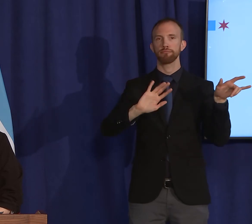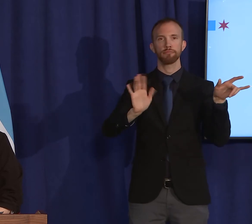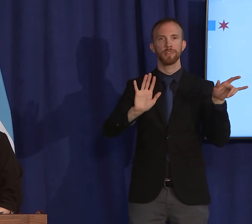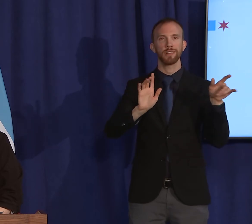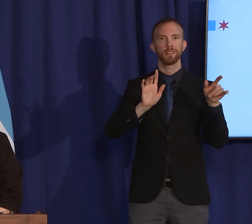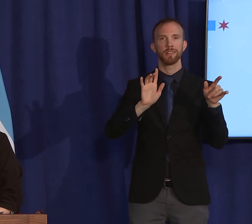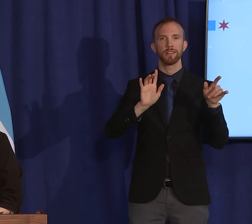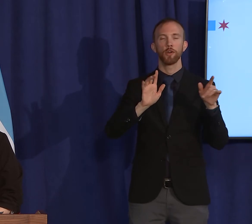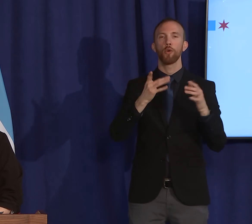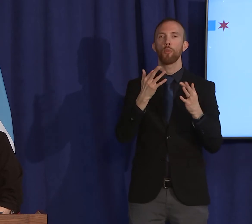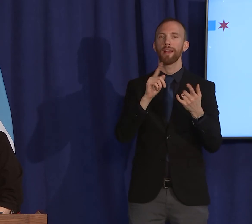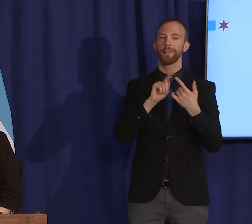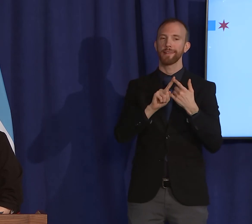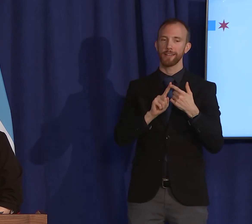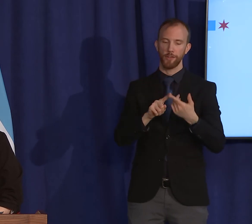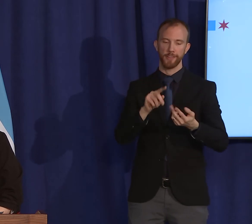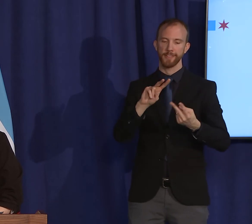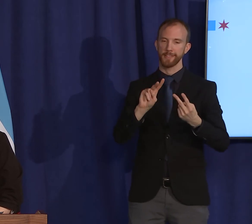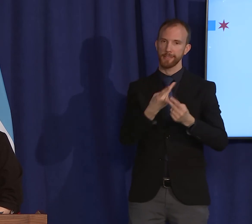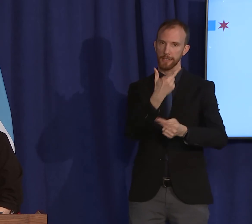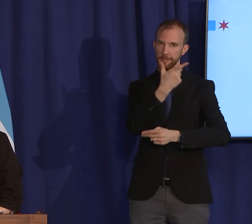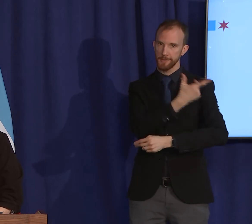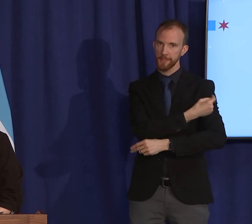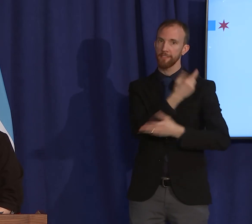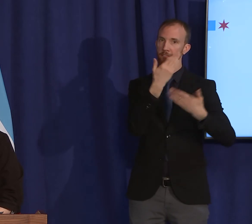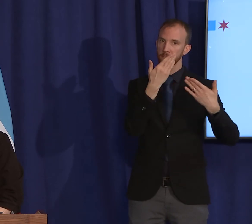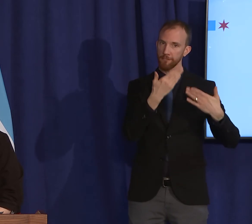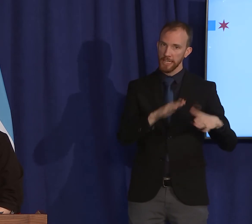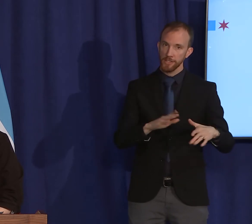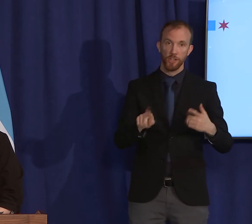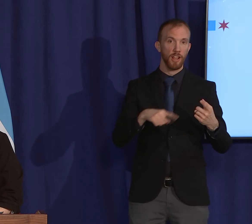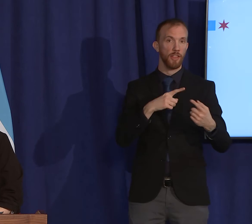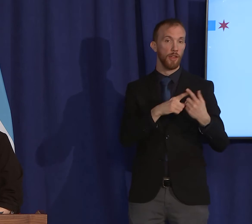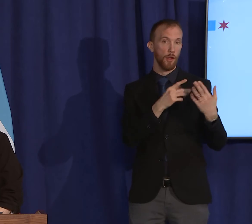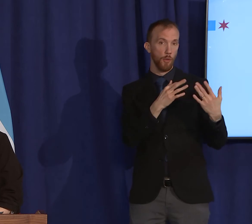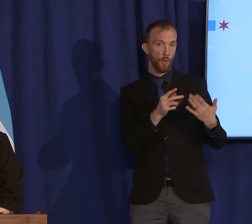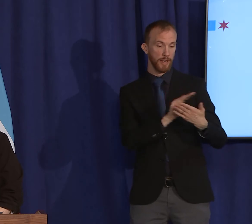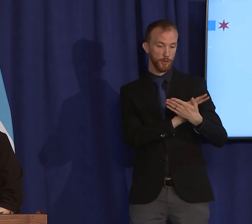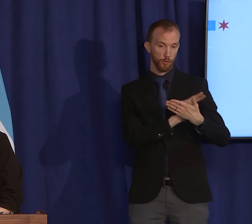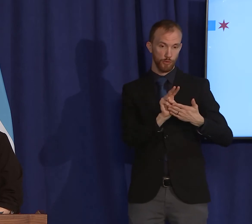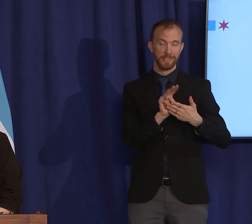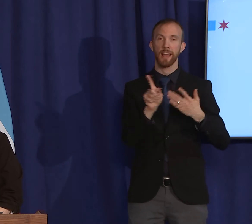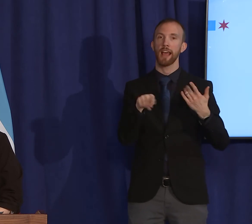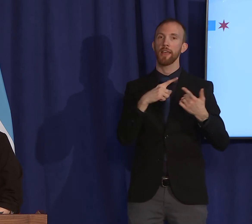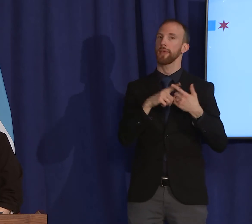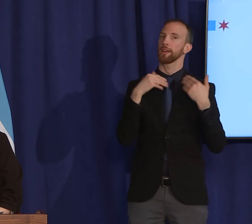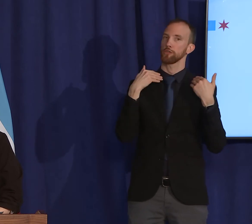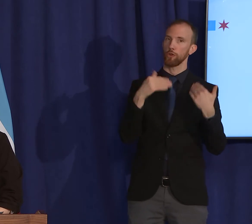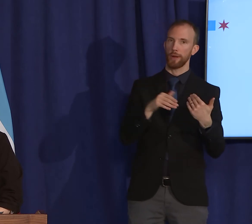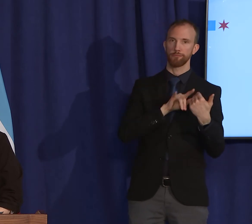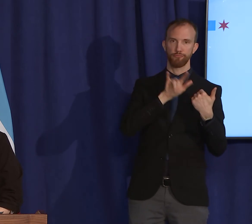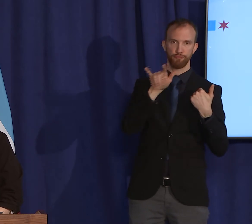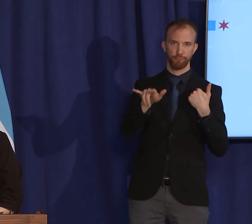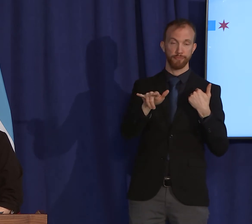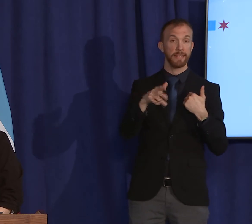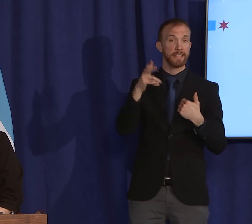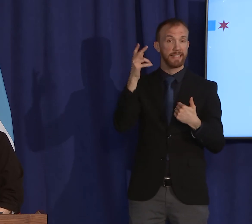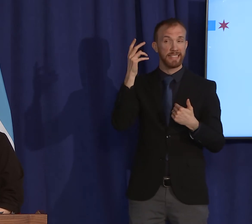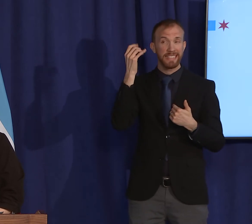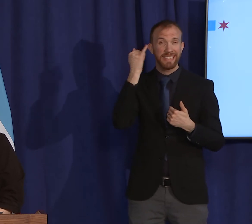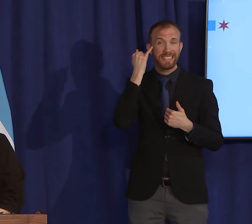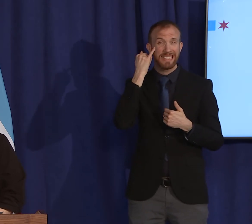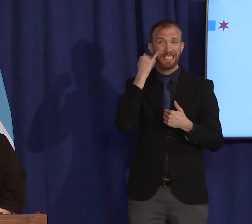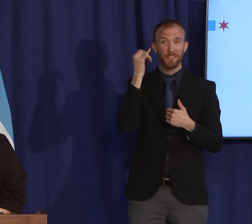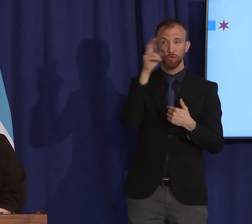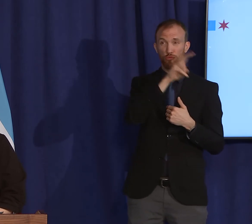your second vaccine. And that is doubly true if you're planning to travel internationally, because the US has done by far